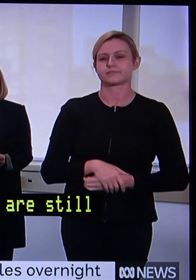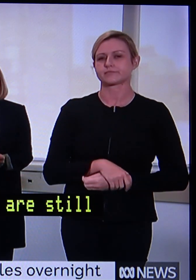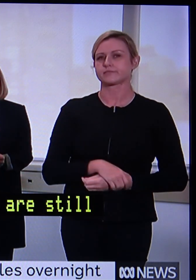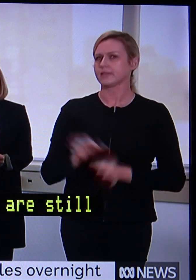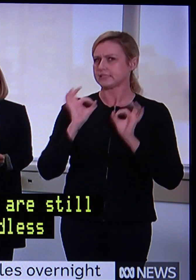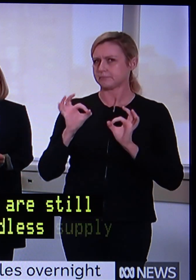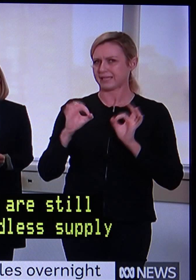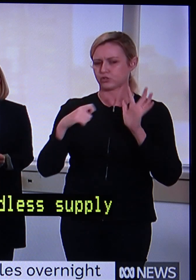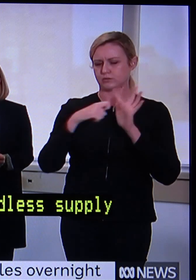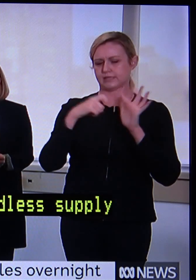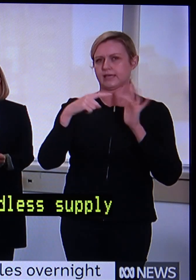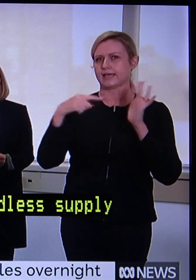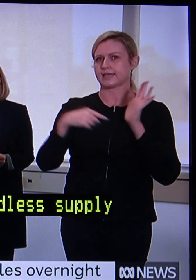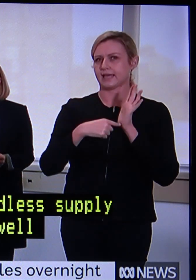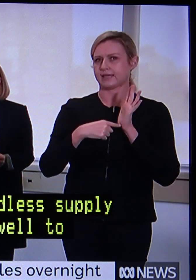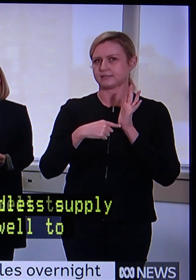kits. And